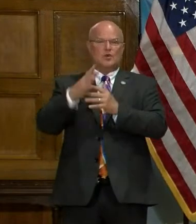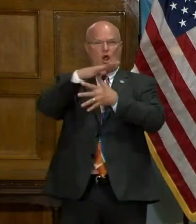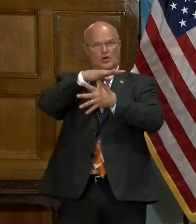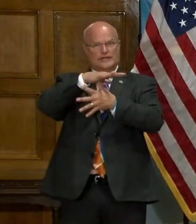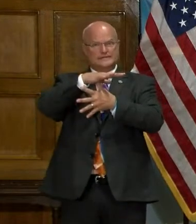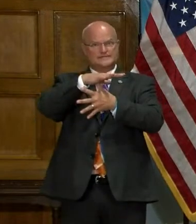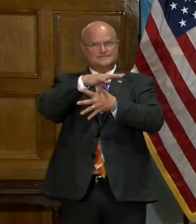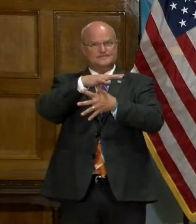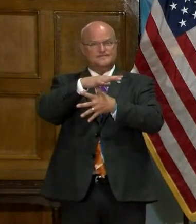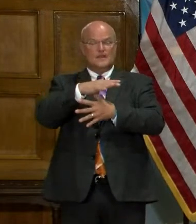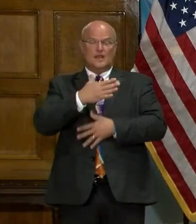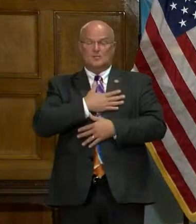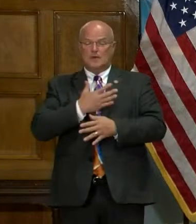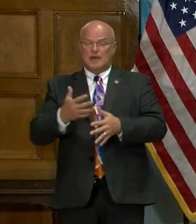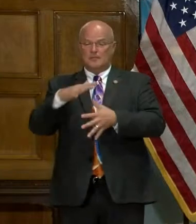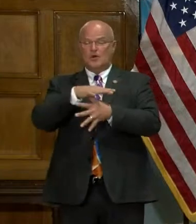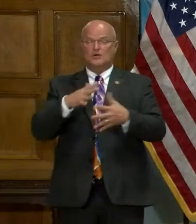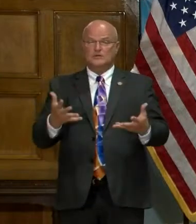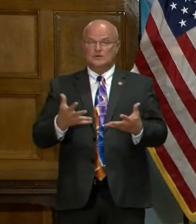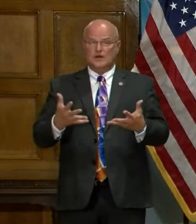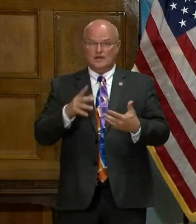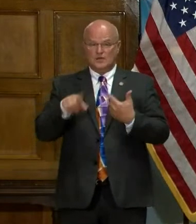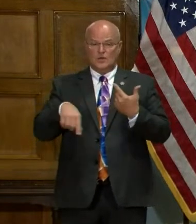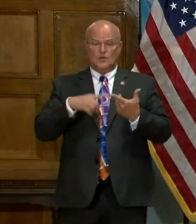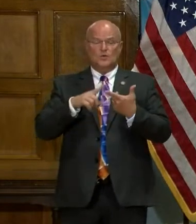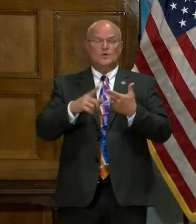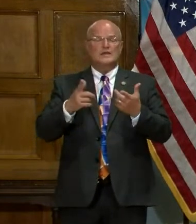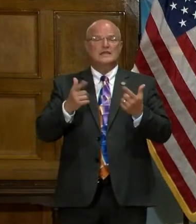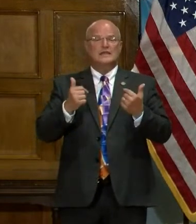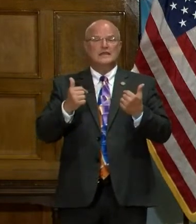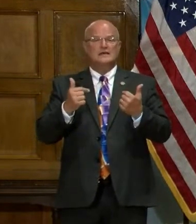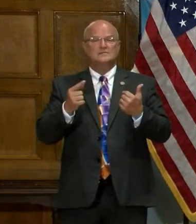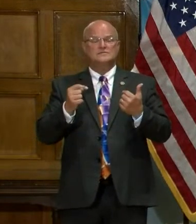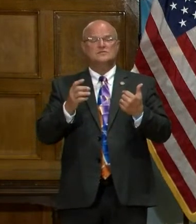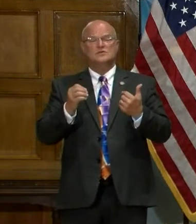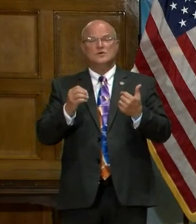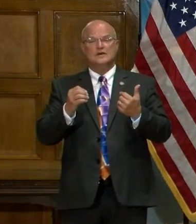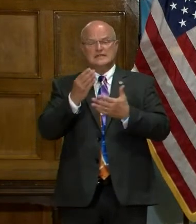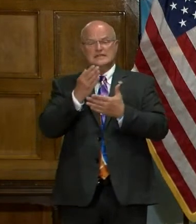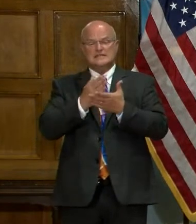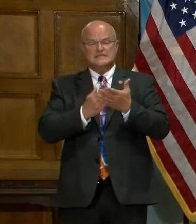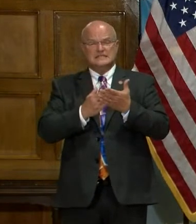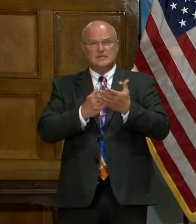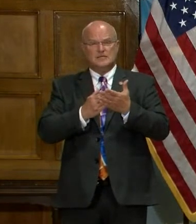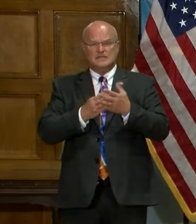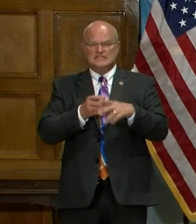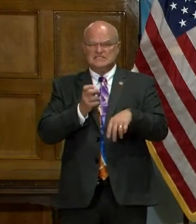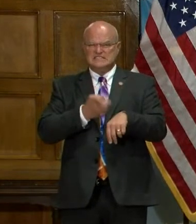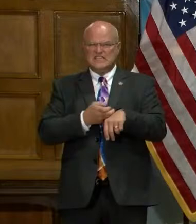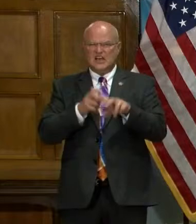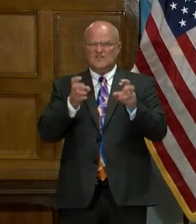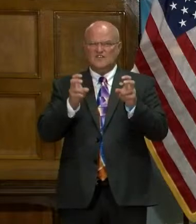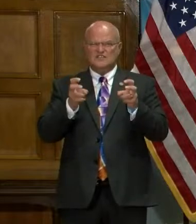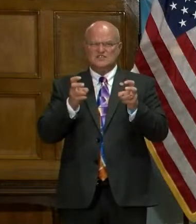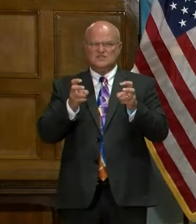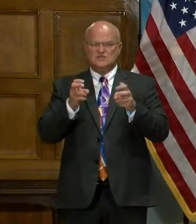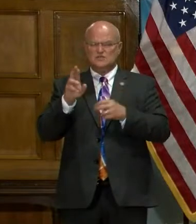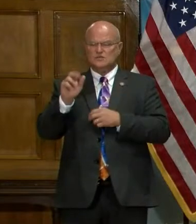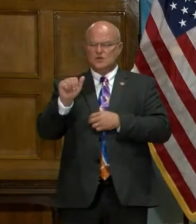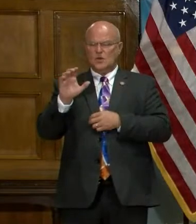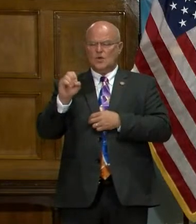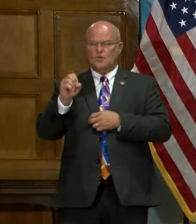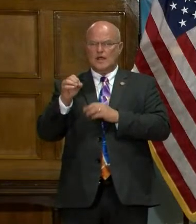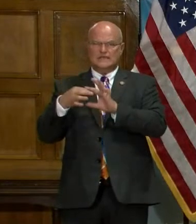priority. My priority when it comes to some of the tough issues of race